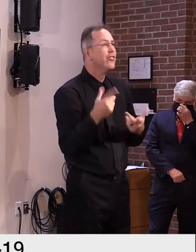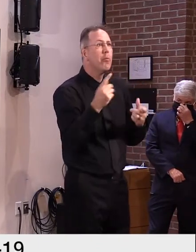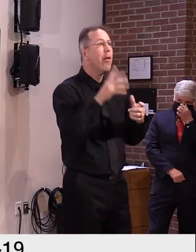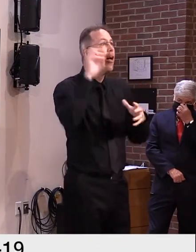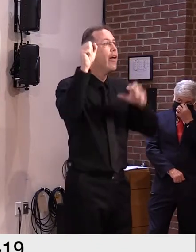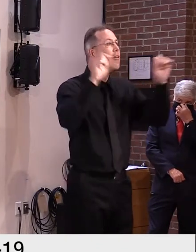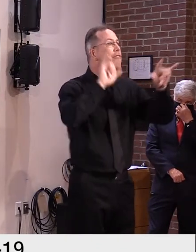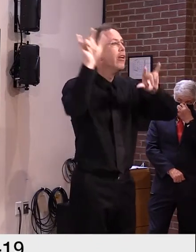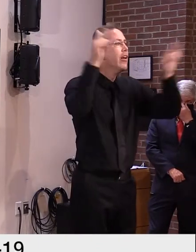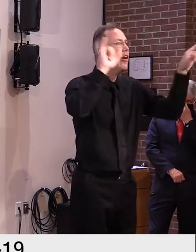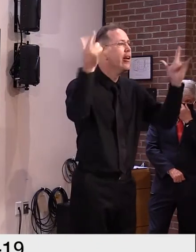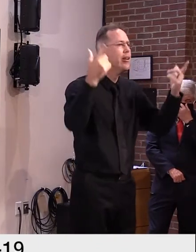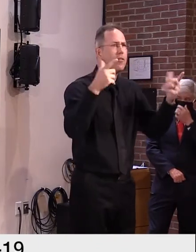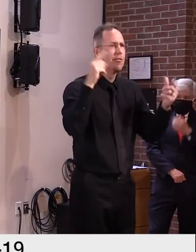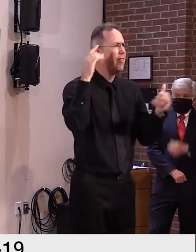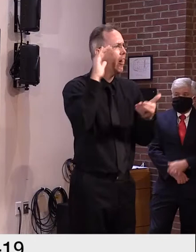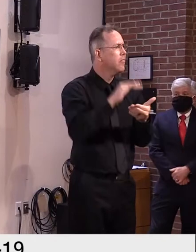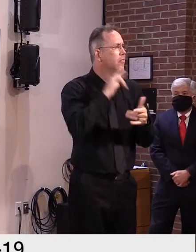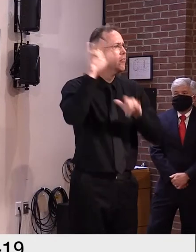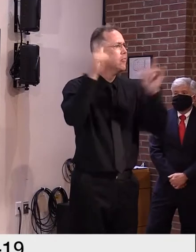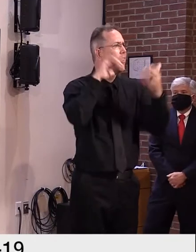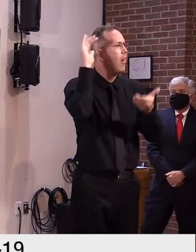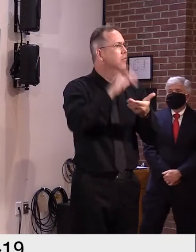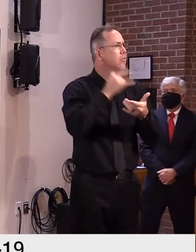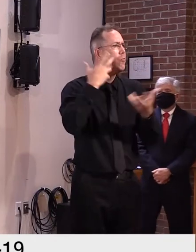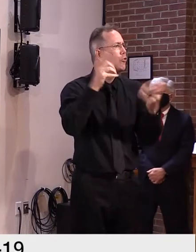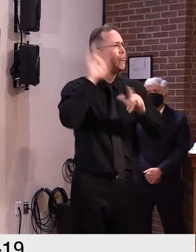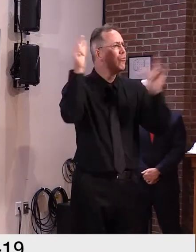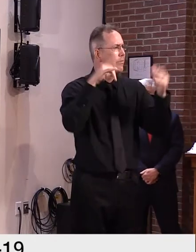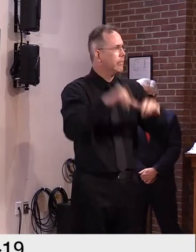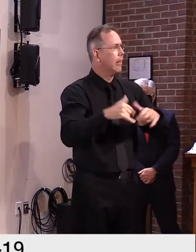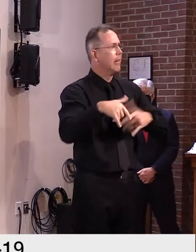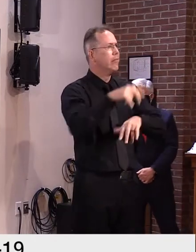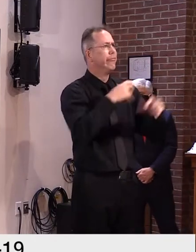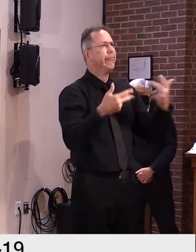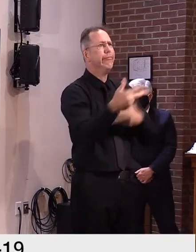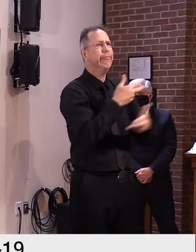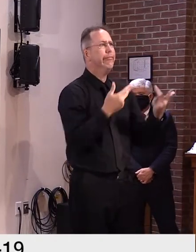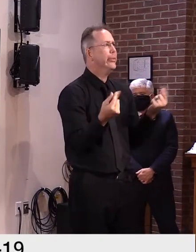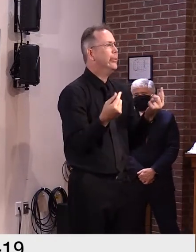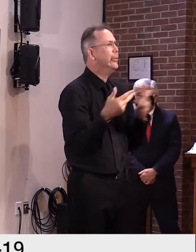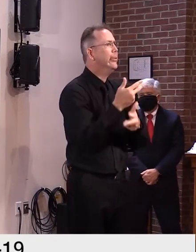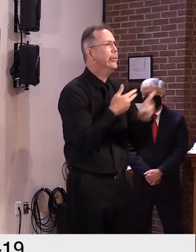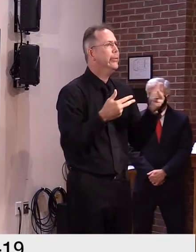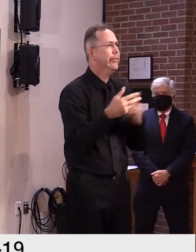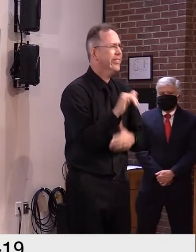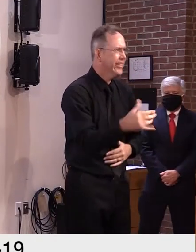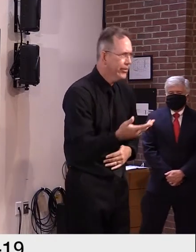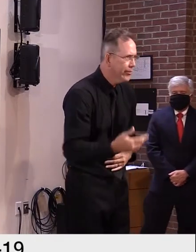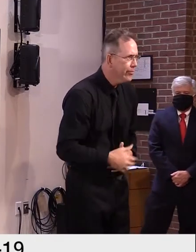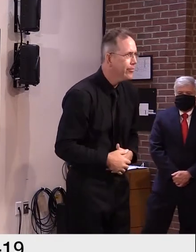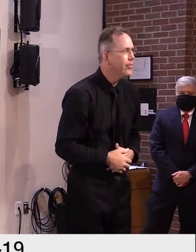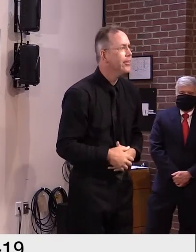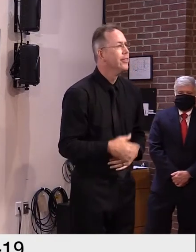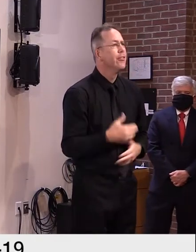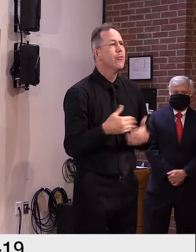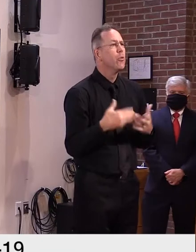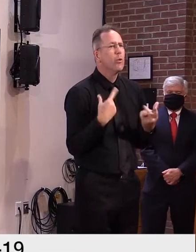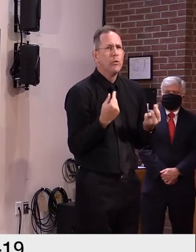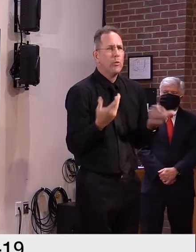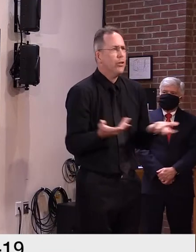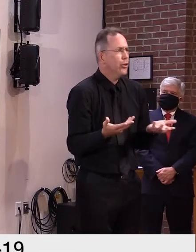That's significantly down from where we were a year ago. So regardless of what we do, people just